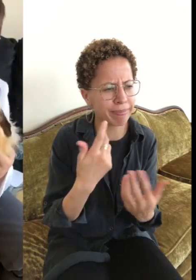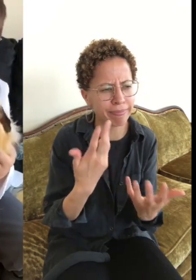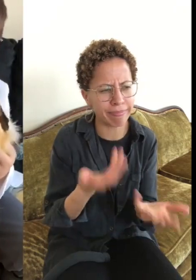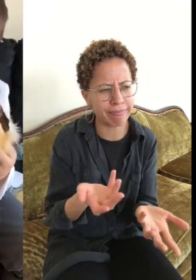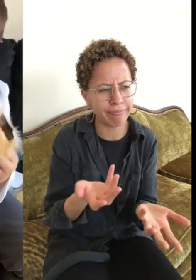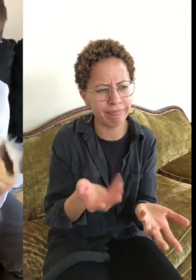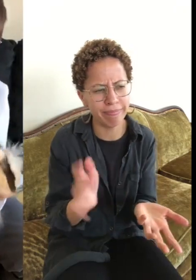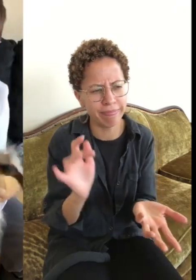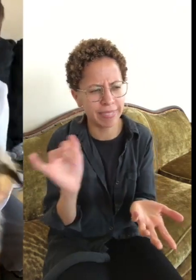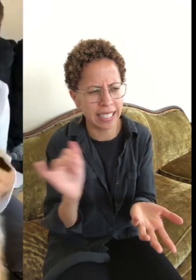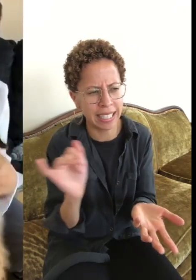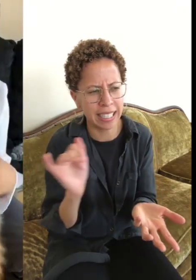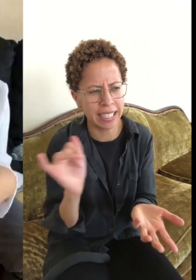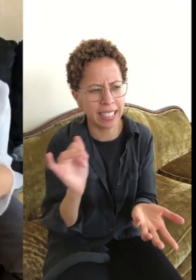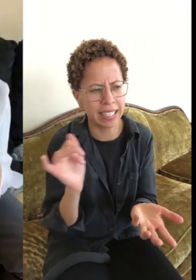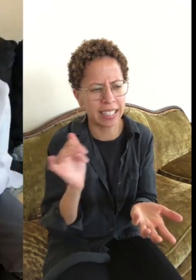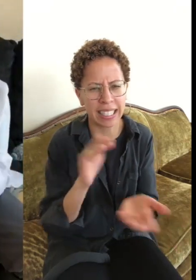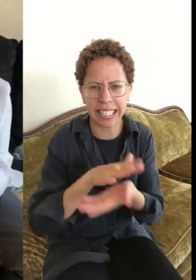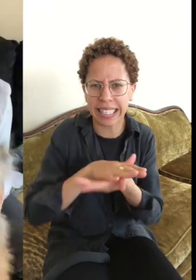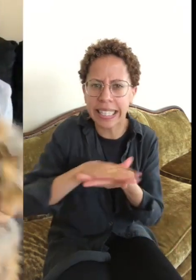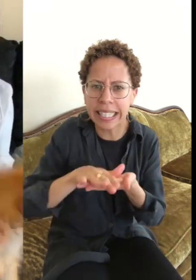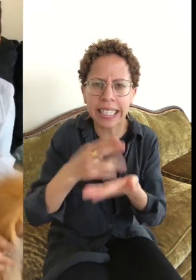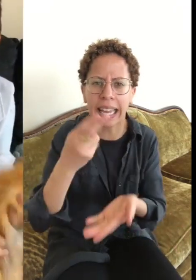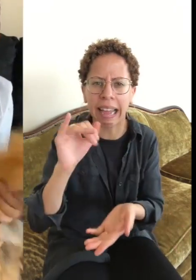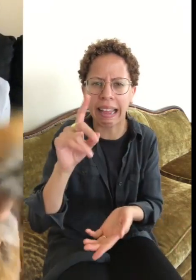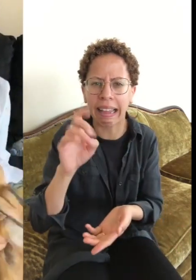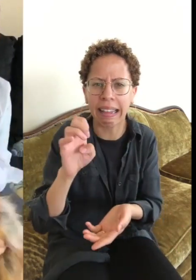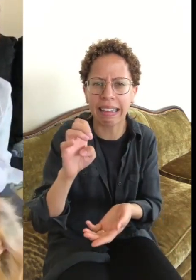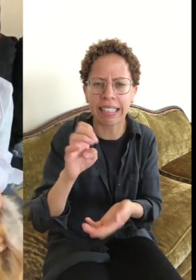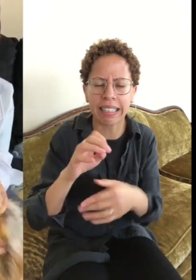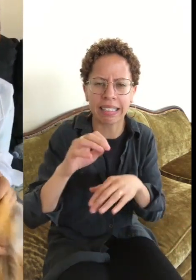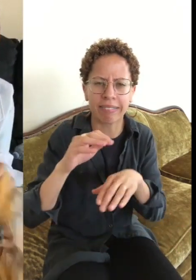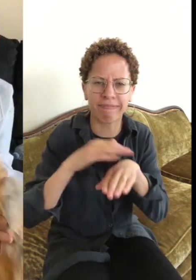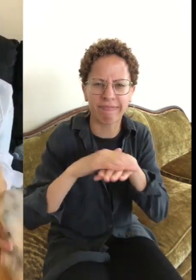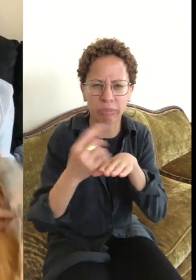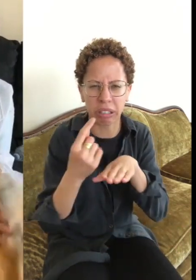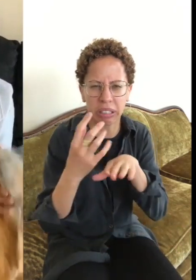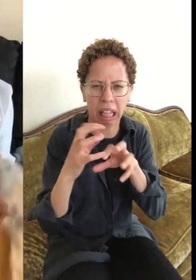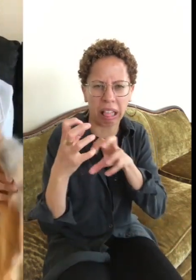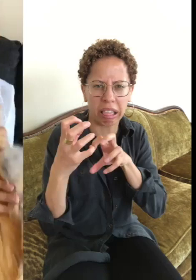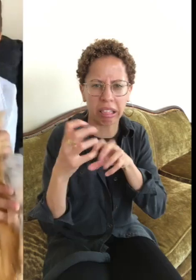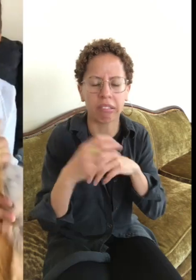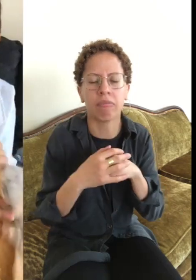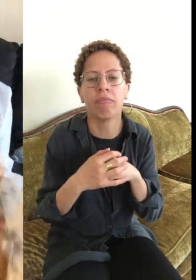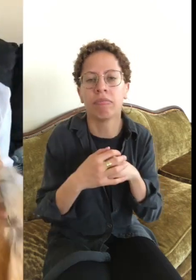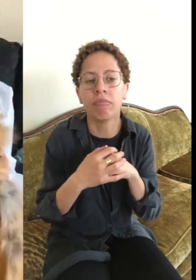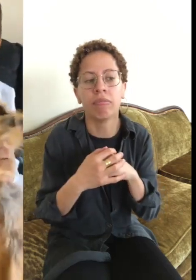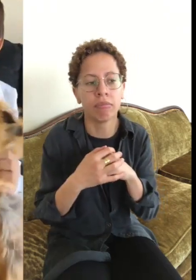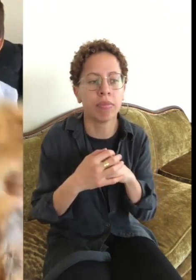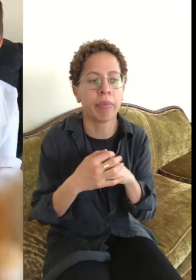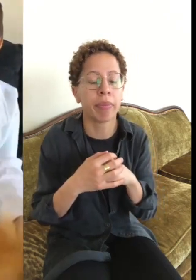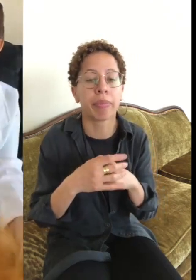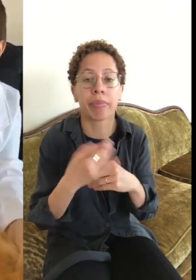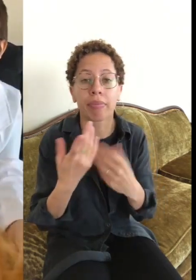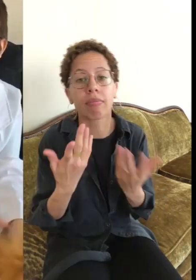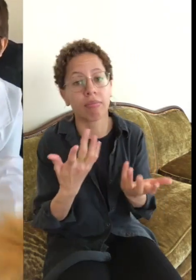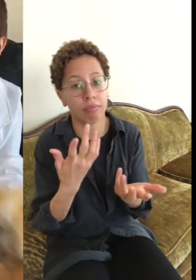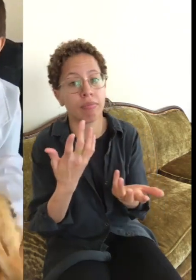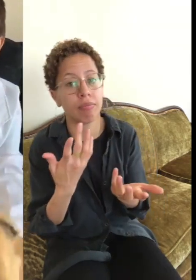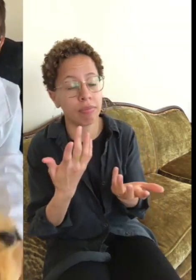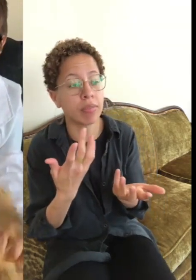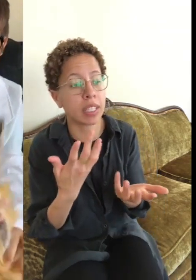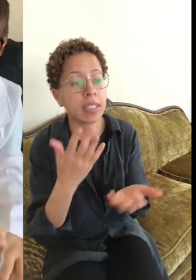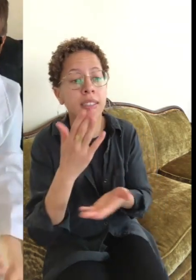cleaned hide. Yeah. Much cleaned. Right. So as people bring in their suggestions or guesses